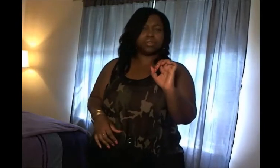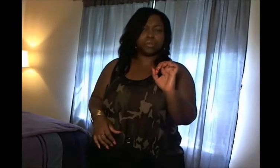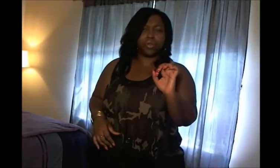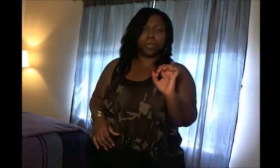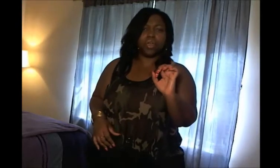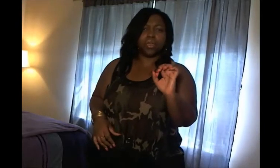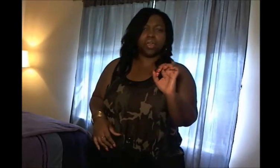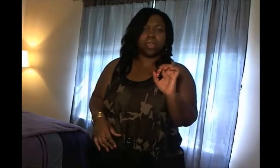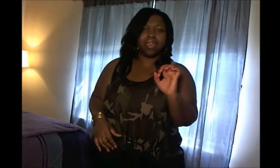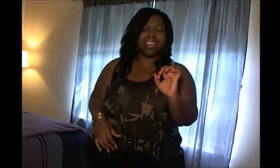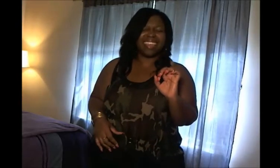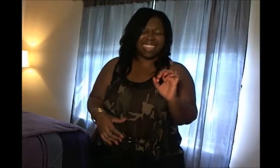ecstasy.